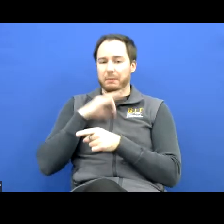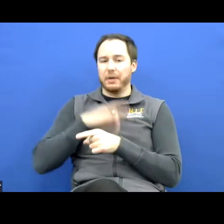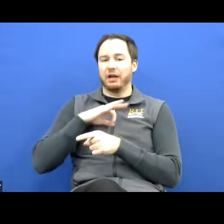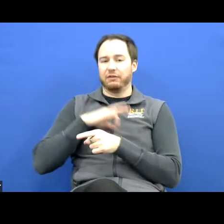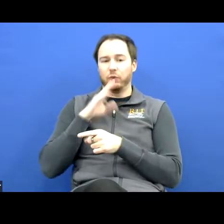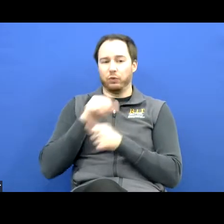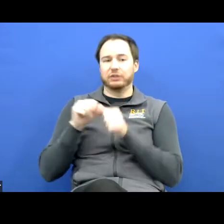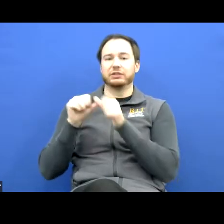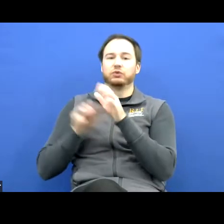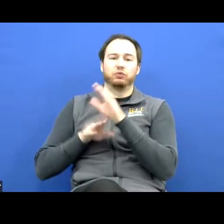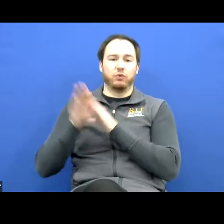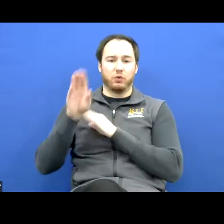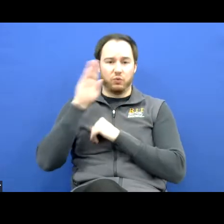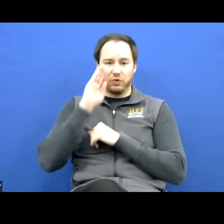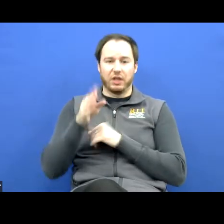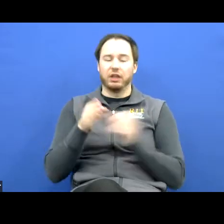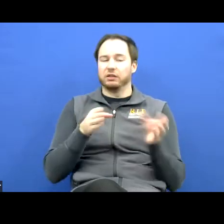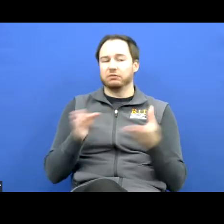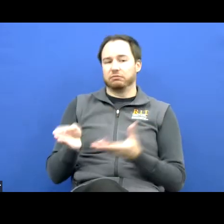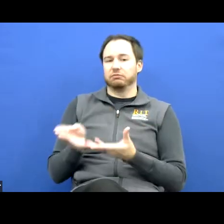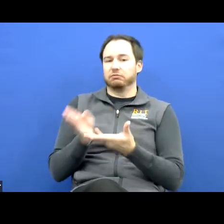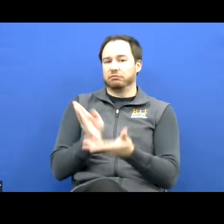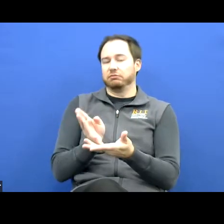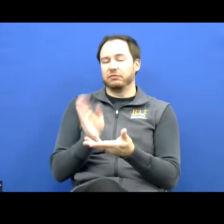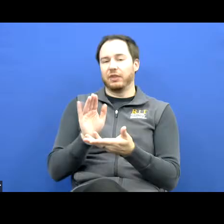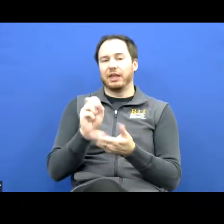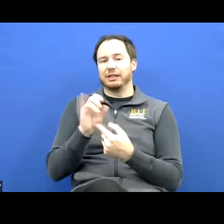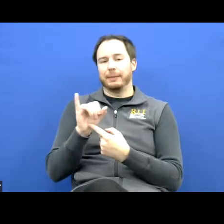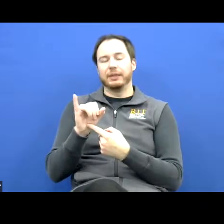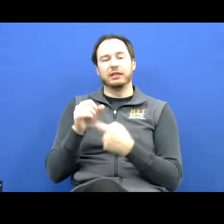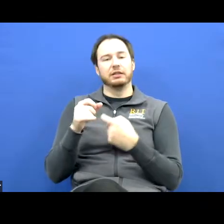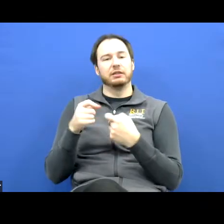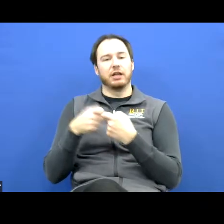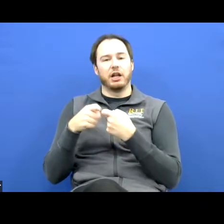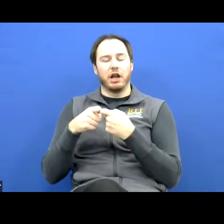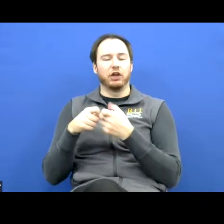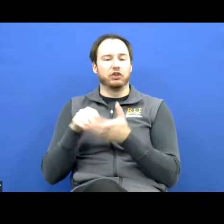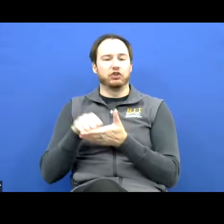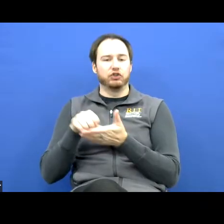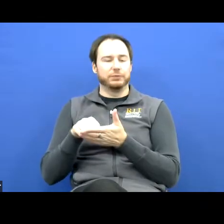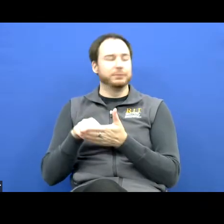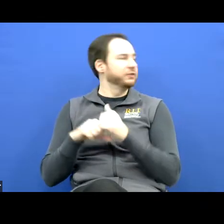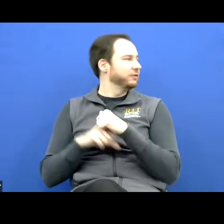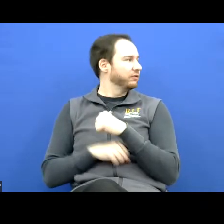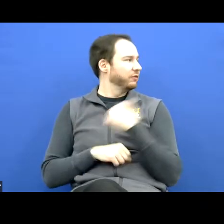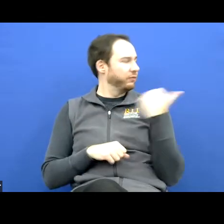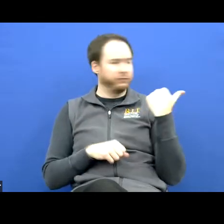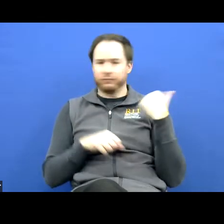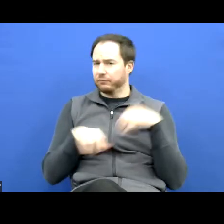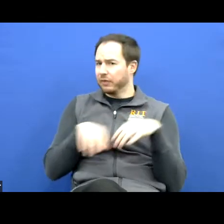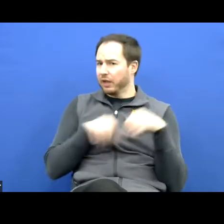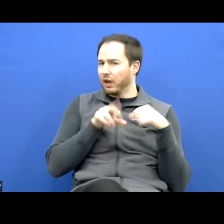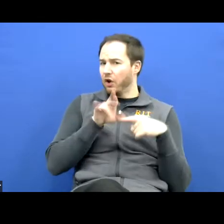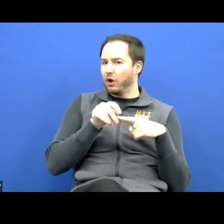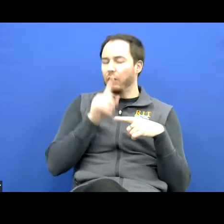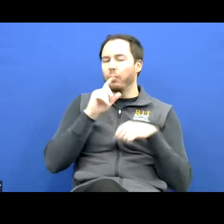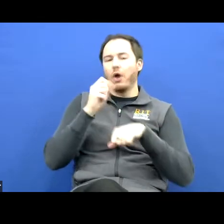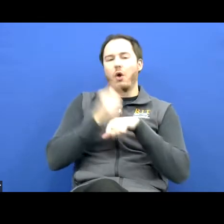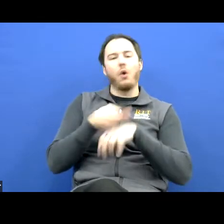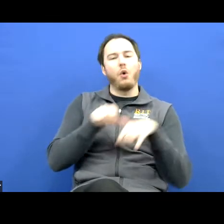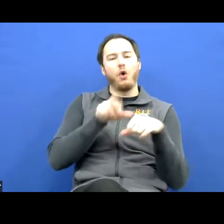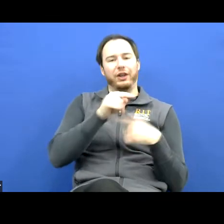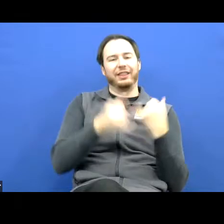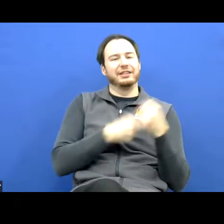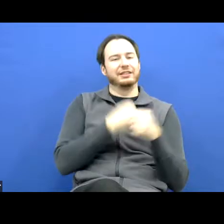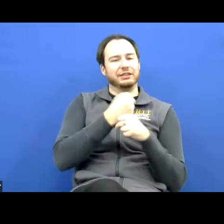it, that's a potential career for you. And they held that at RIT? This was at RIT today, yeah.